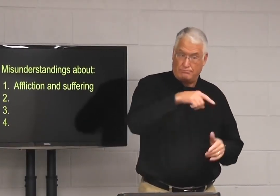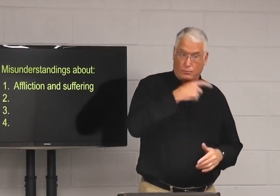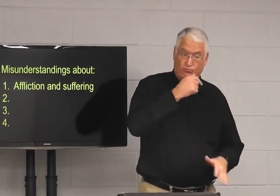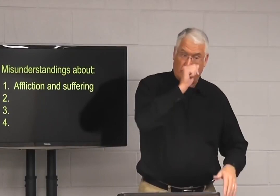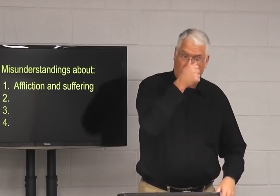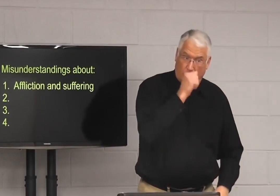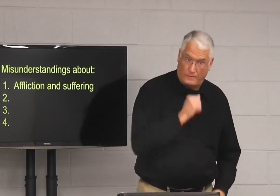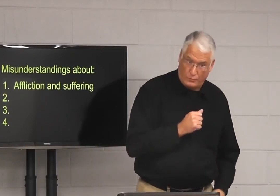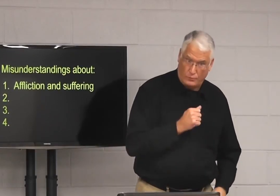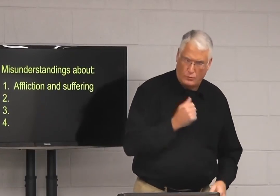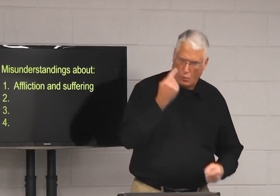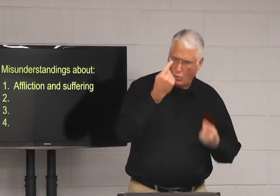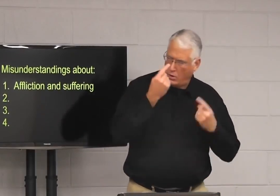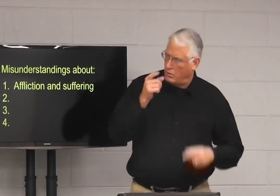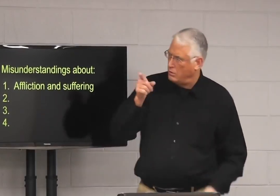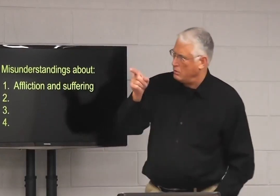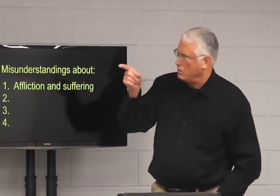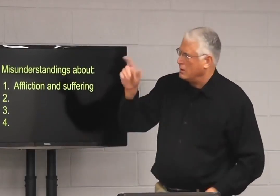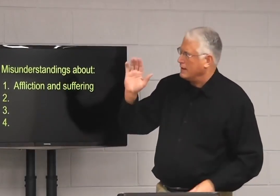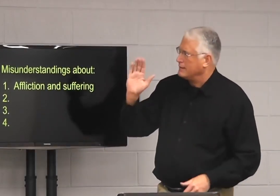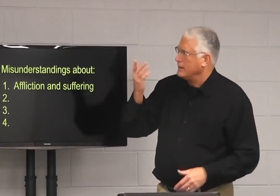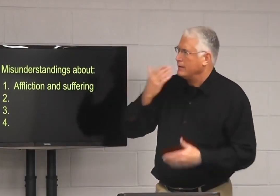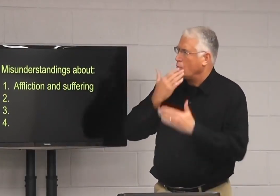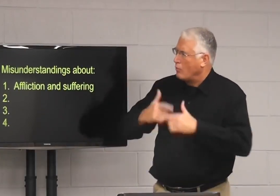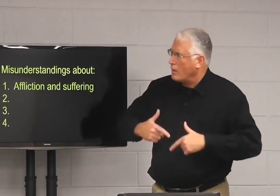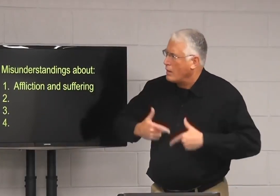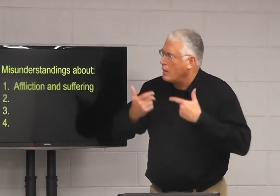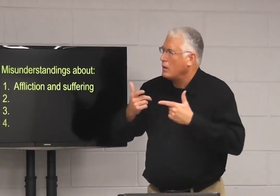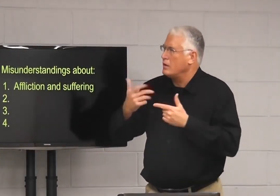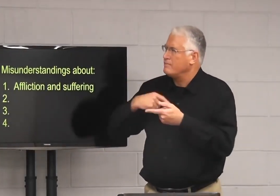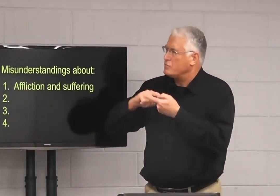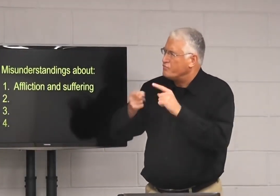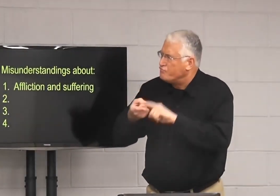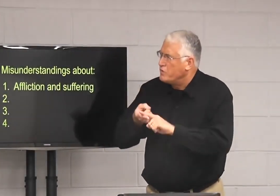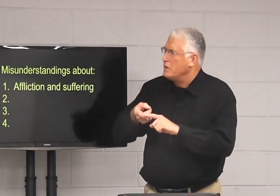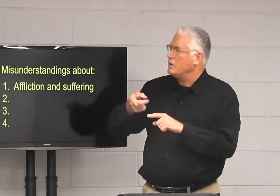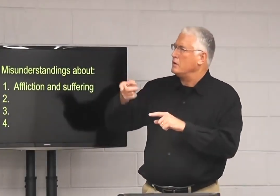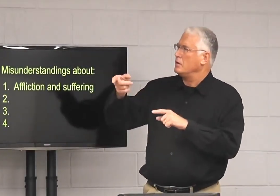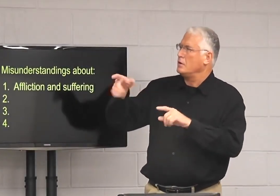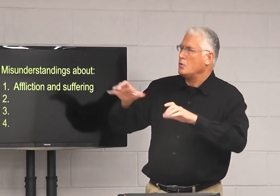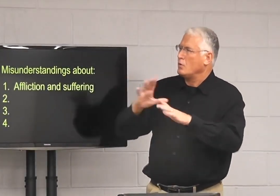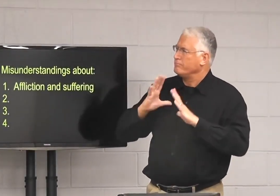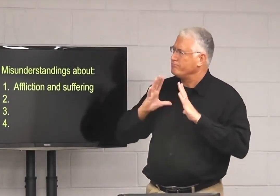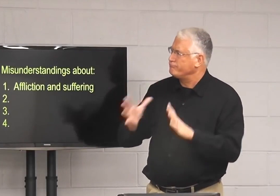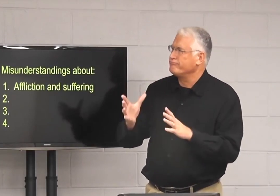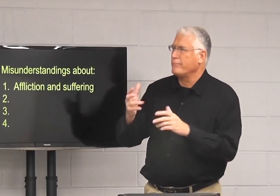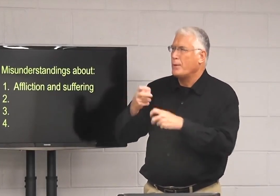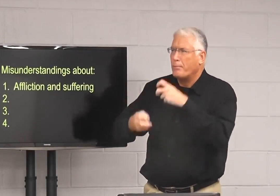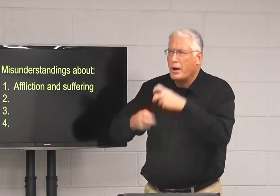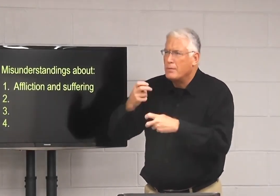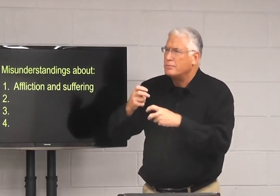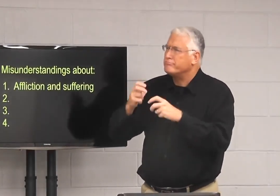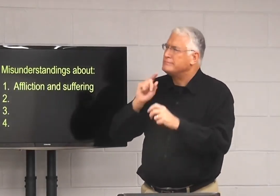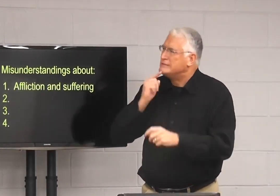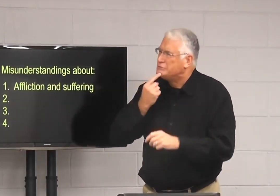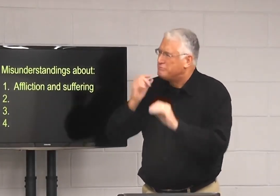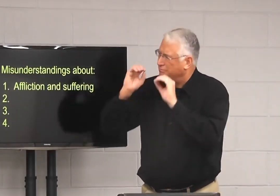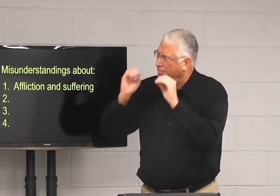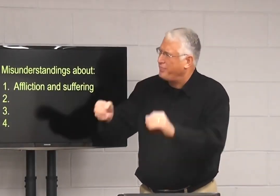some Christians who suffer wonder, it seems like they have such a good life. They're friends. Everything's going fine. They've not